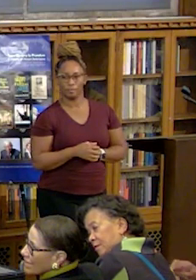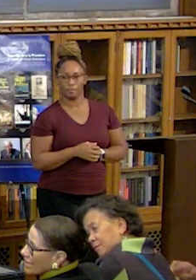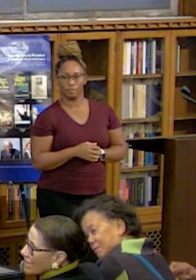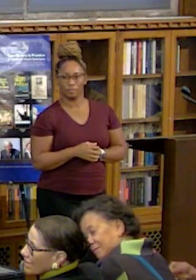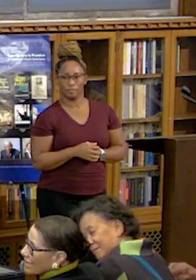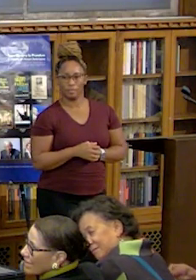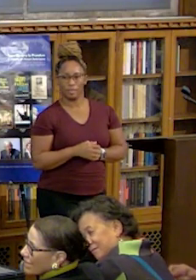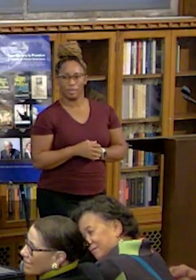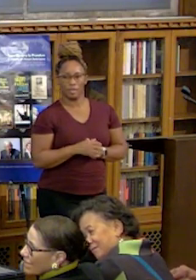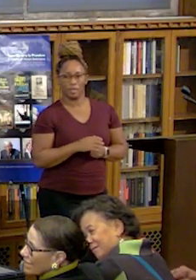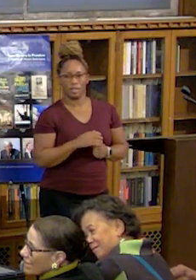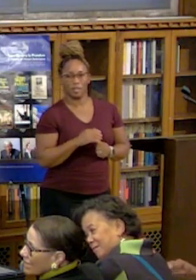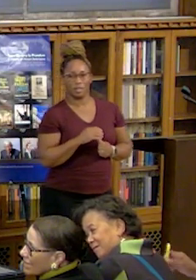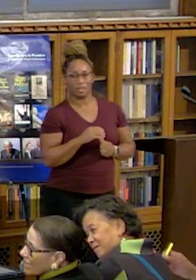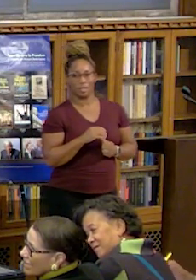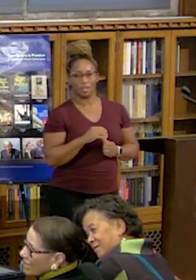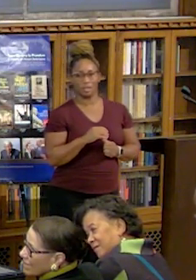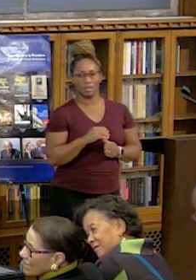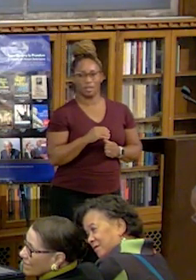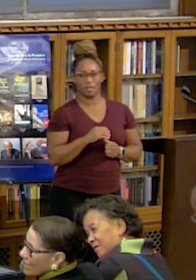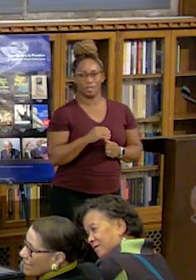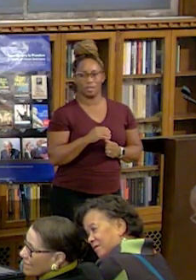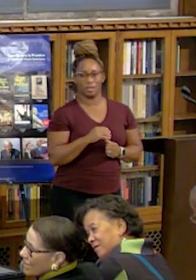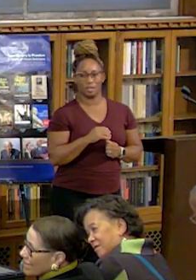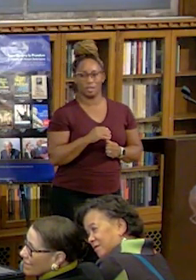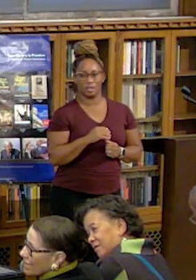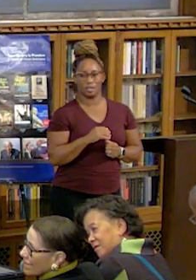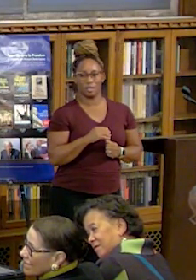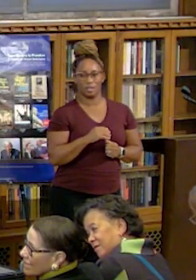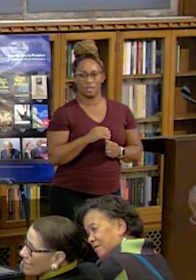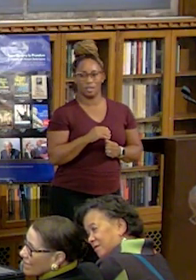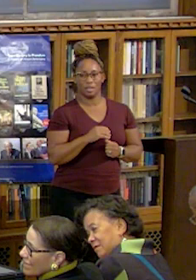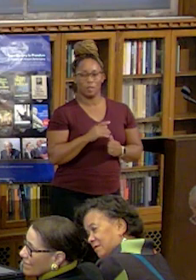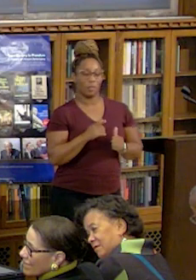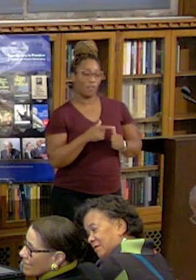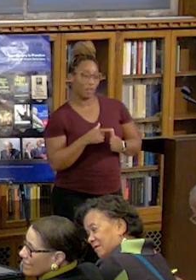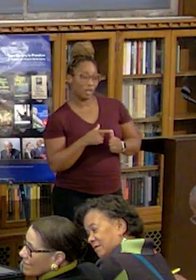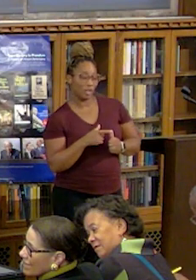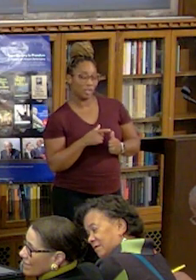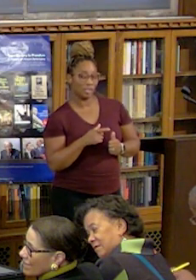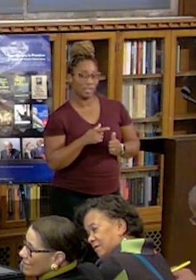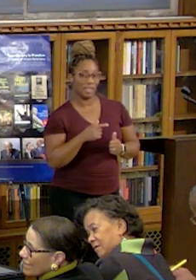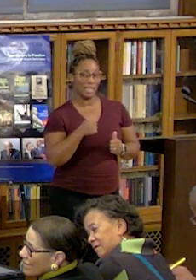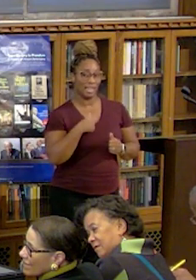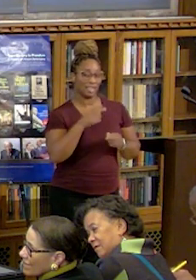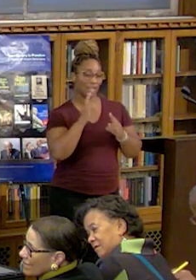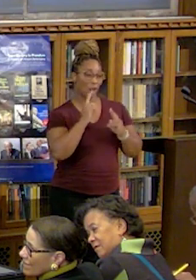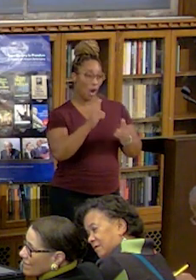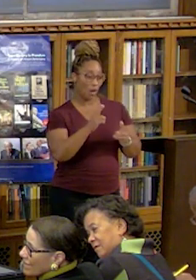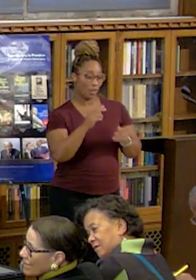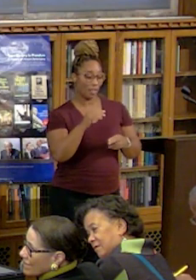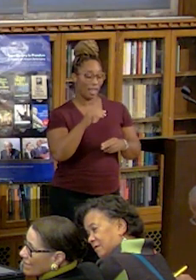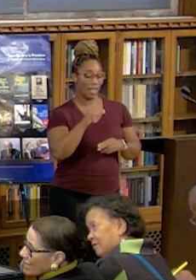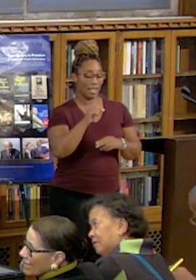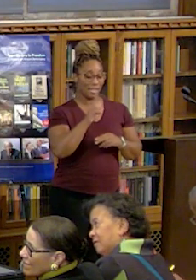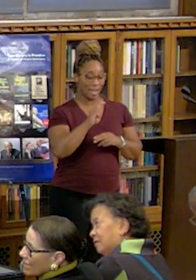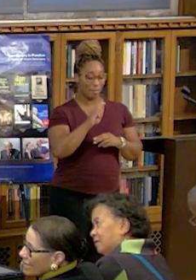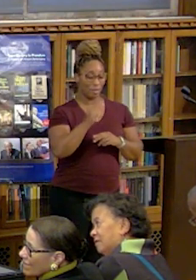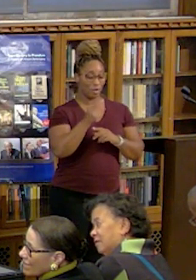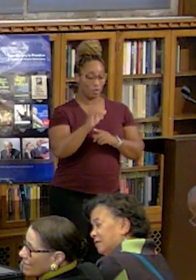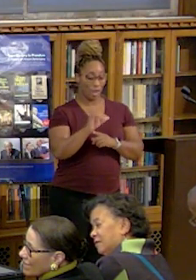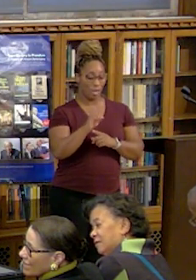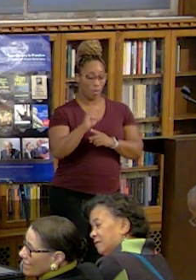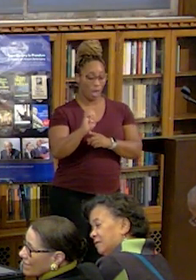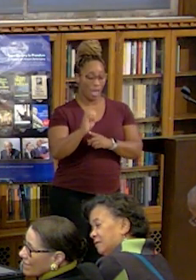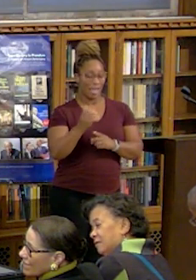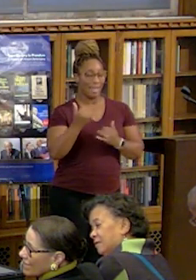well first I I it's an um it's an honor that I get to have Deborah grey white as a colleague